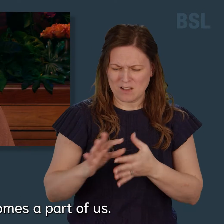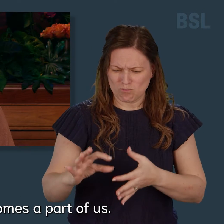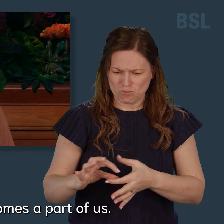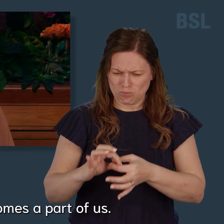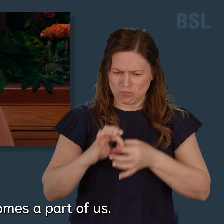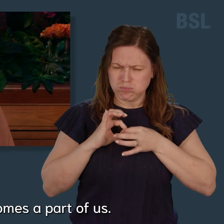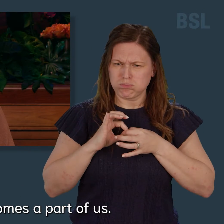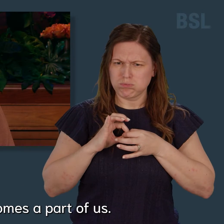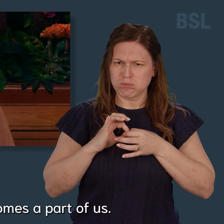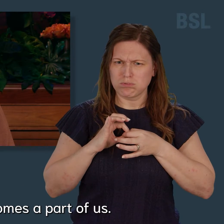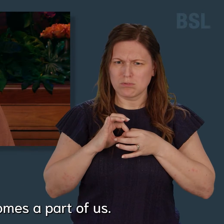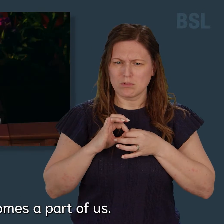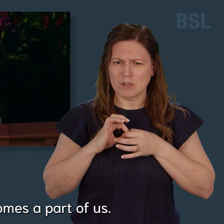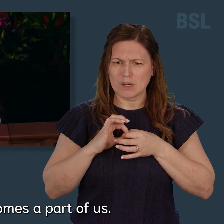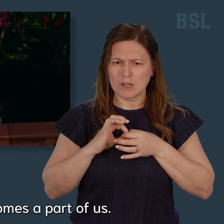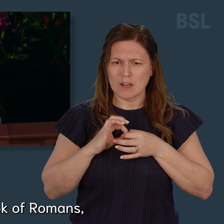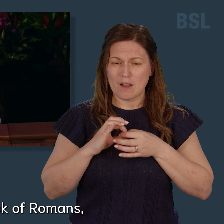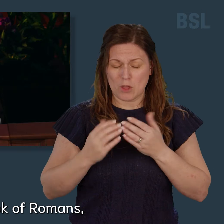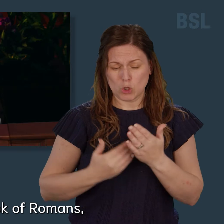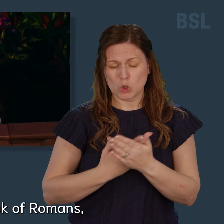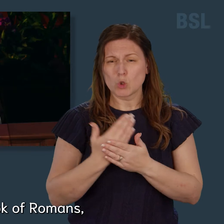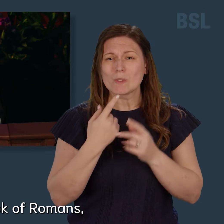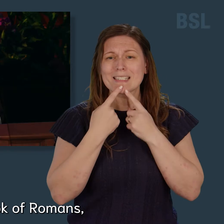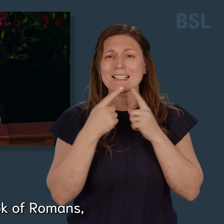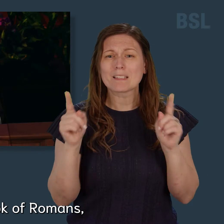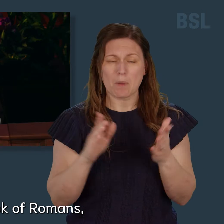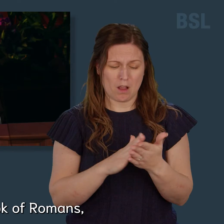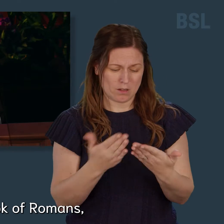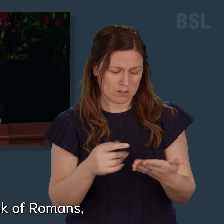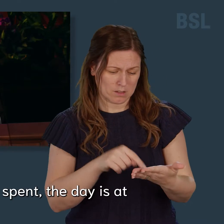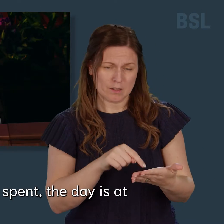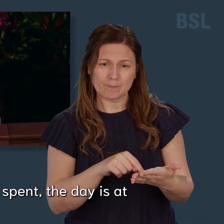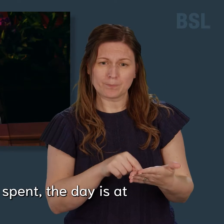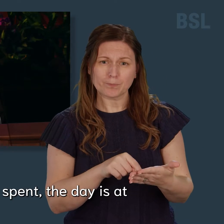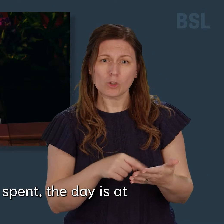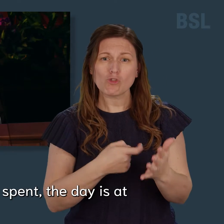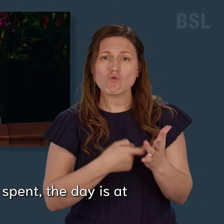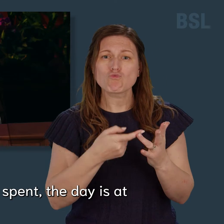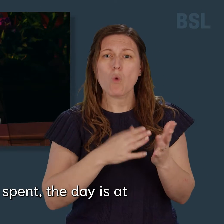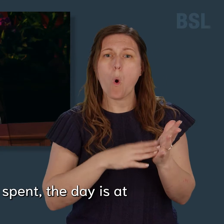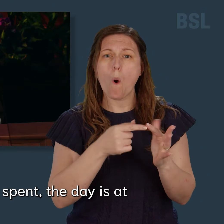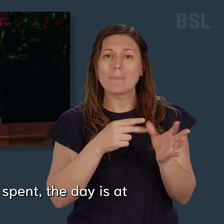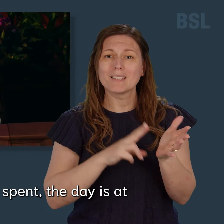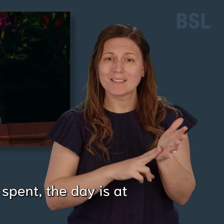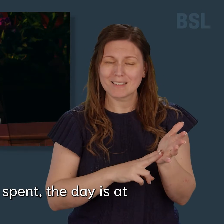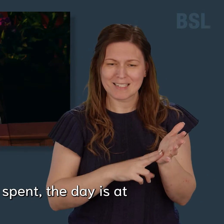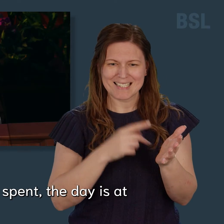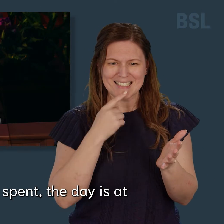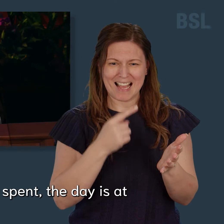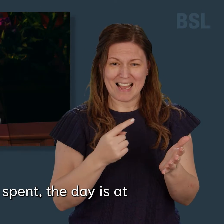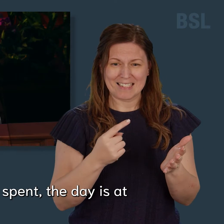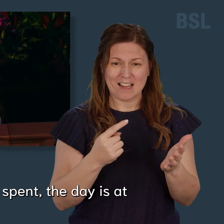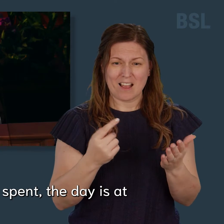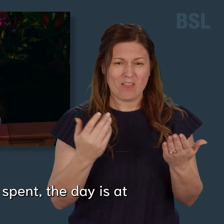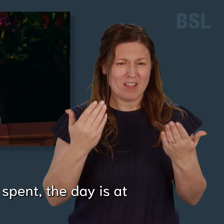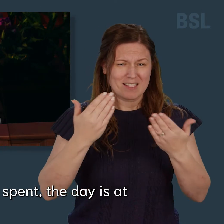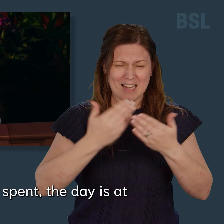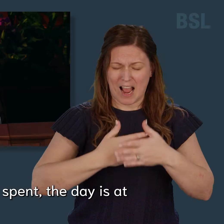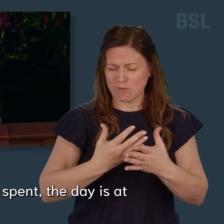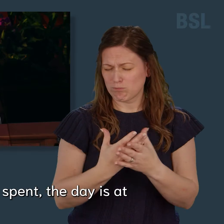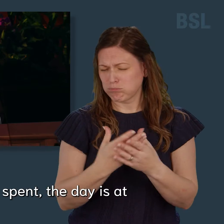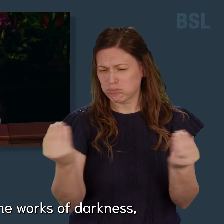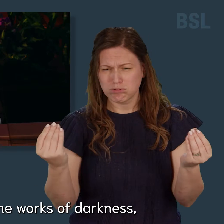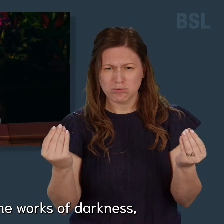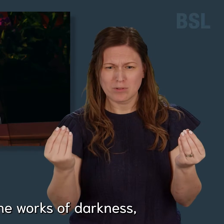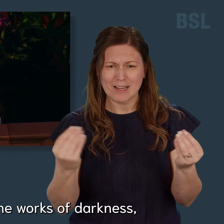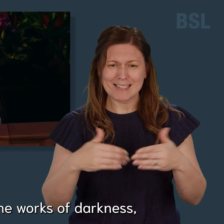a part of us. In the New Testament book of Romans, we read, "The night is far spent, the day is at